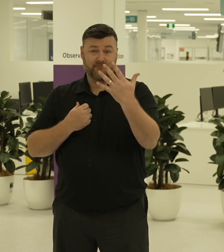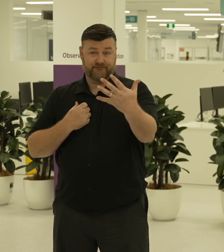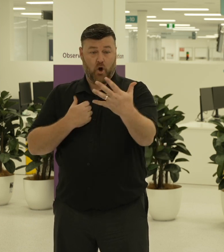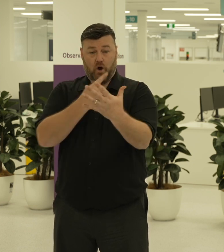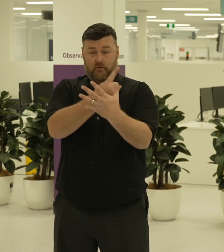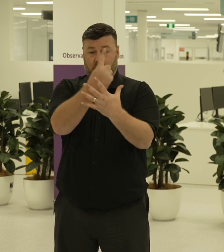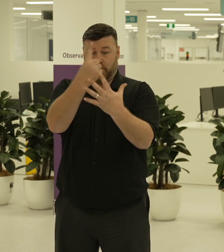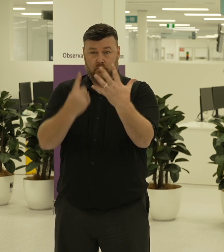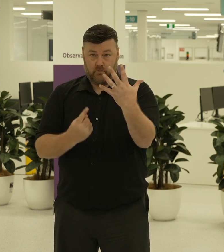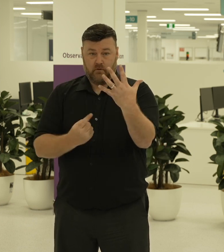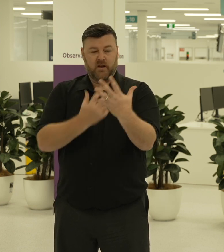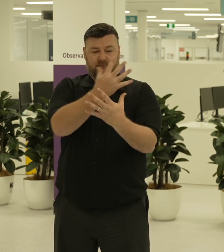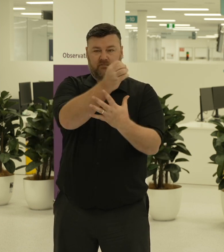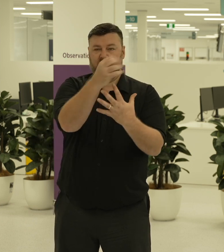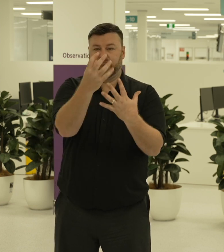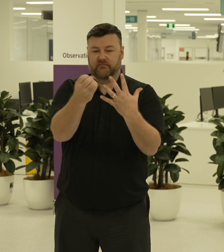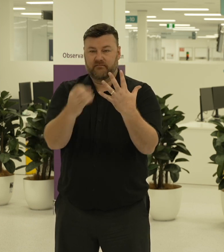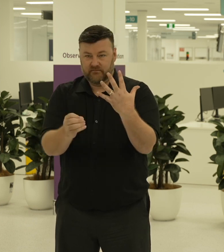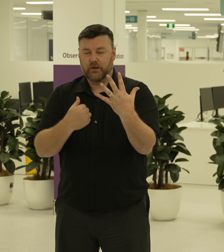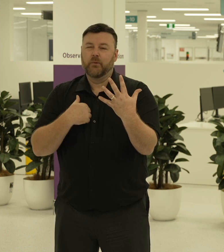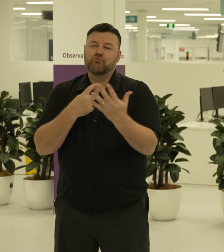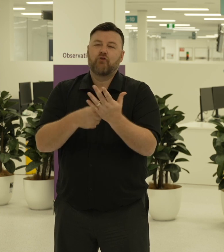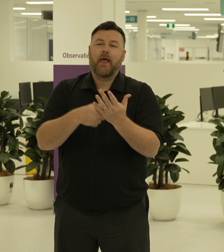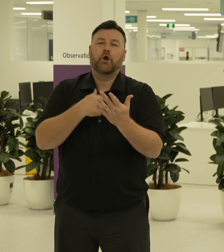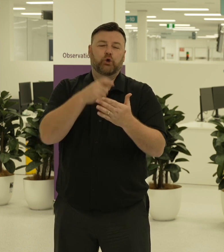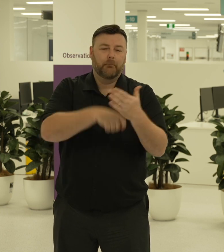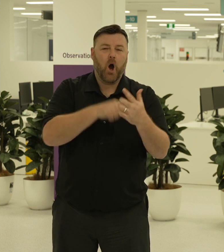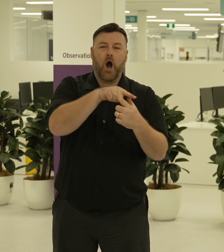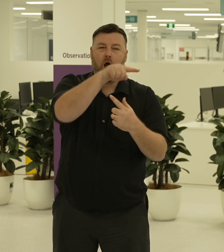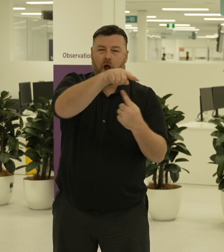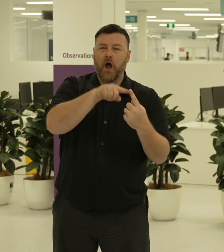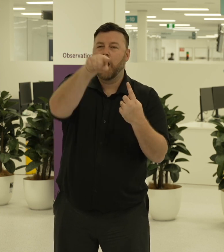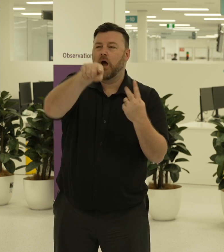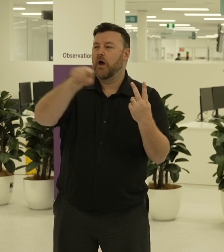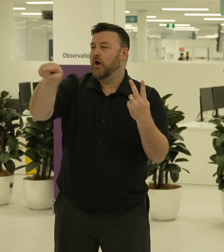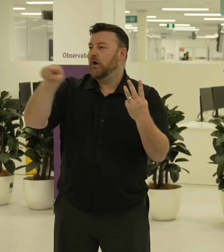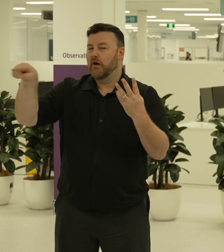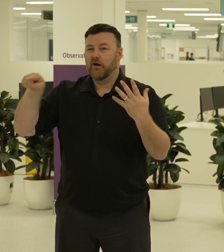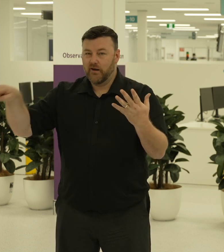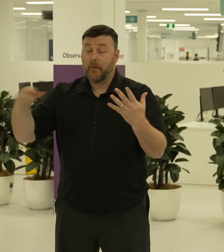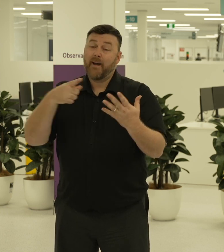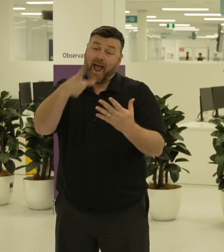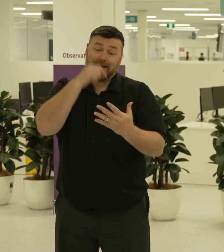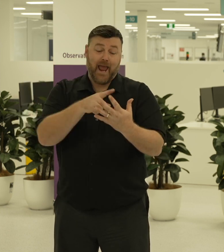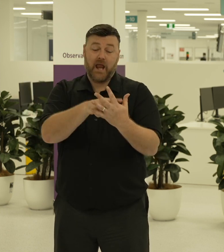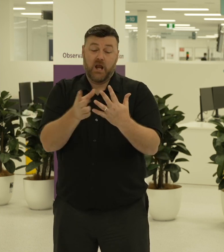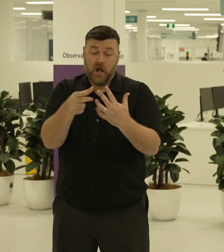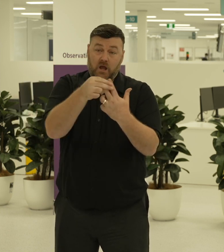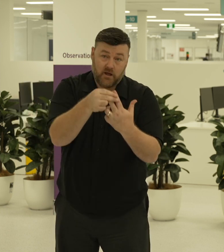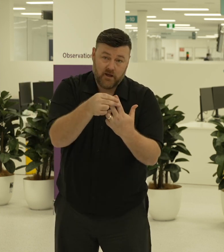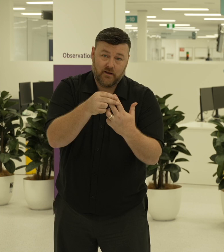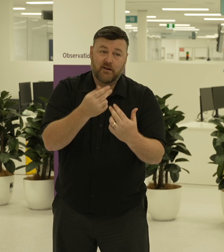you use them at 5 different premises, because that means you share the love, but you can stack them up, so you can have $100 voucher,